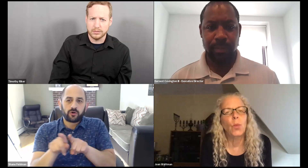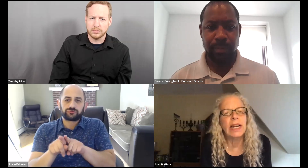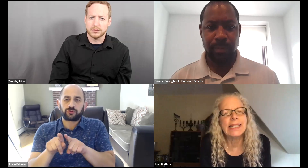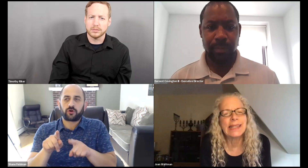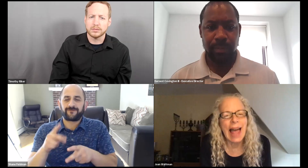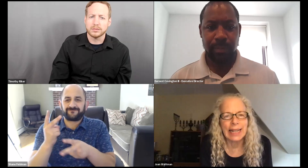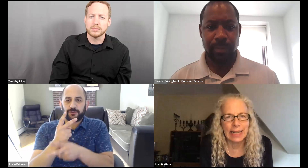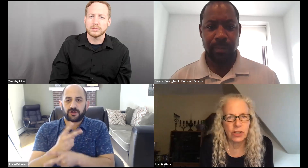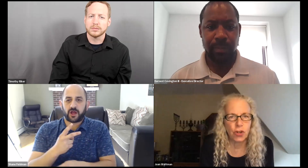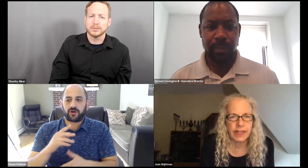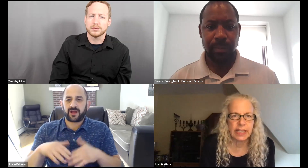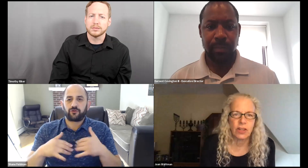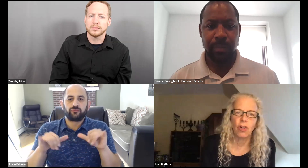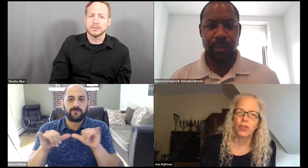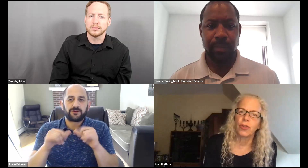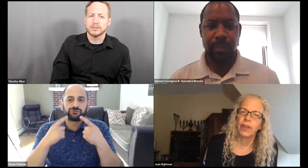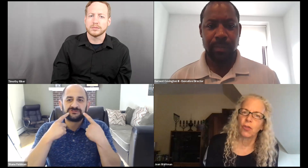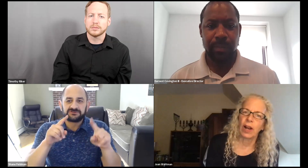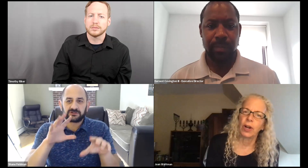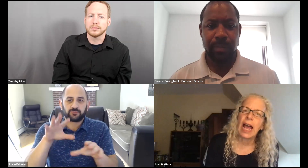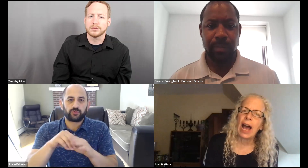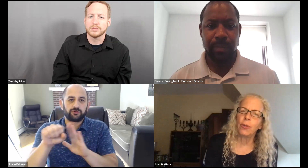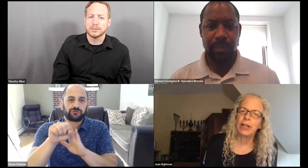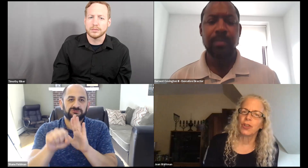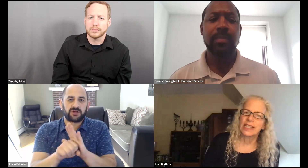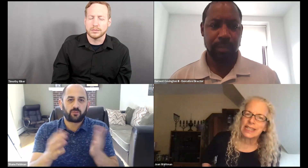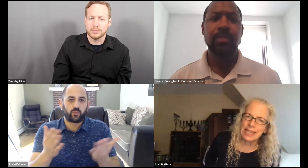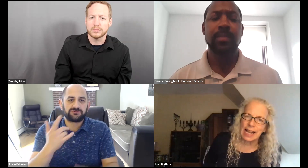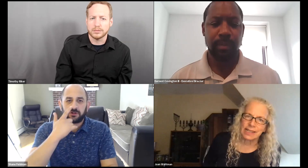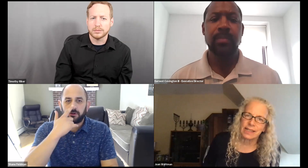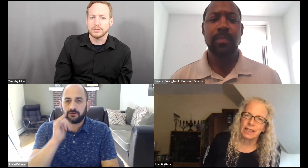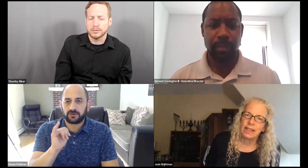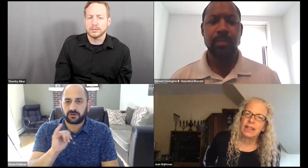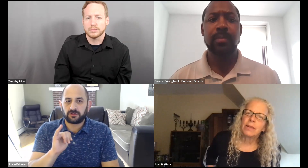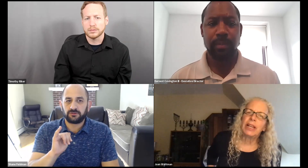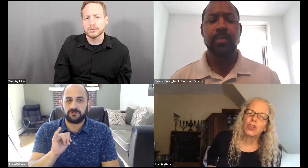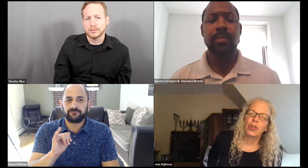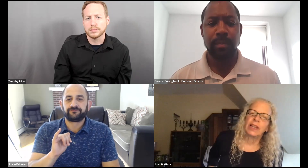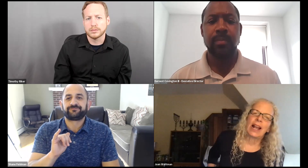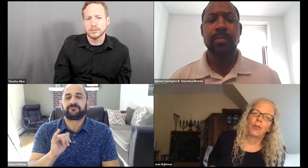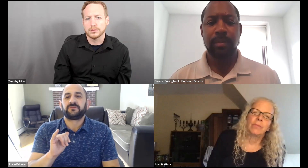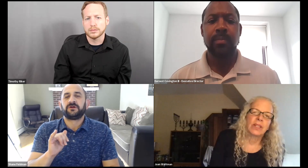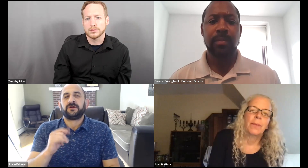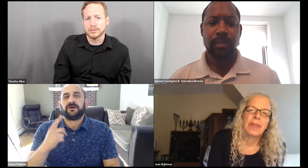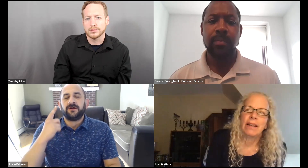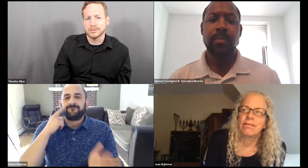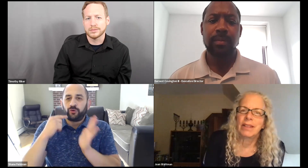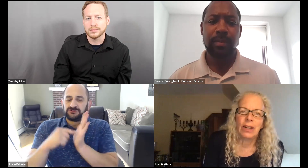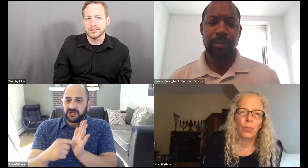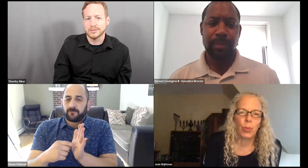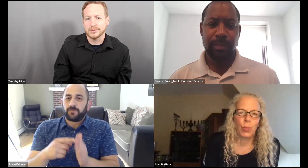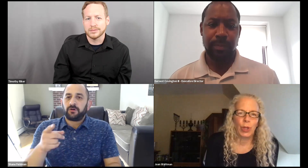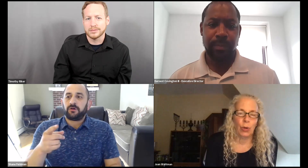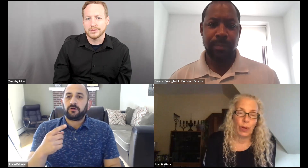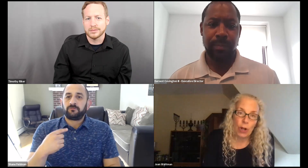see what is lacking in services, and also to figure out how to measure the success to make sure that the outcomes are something